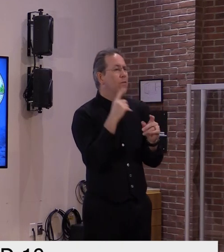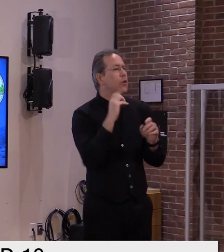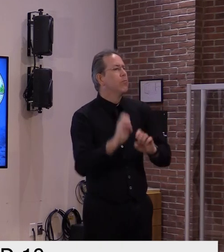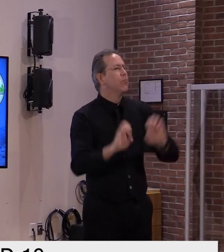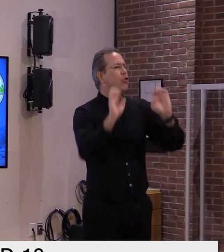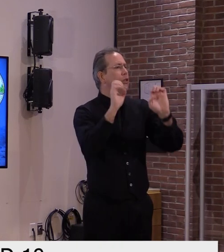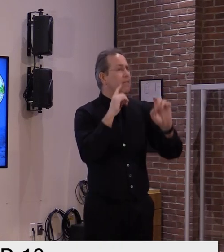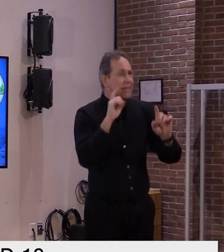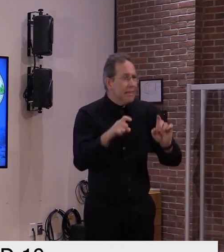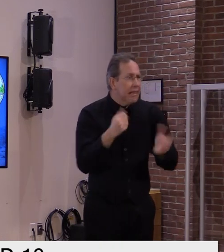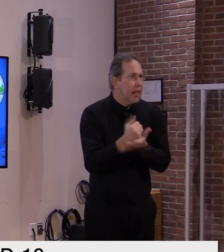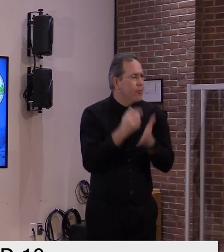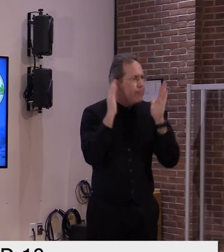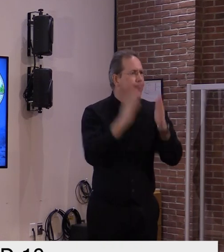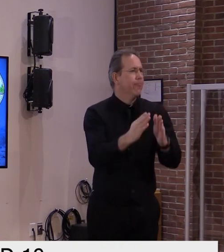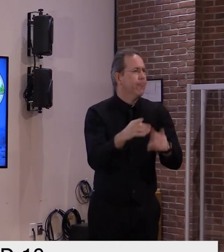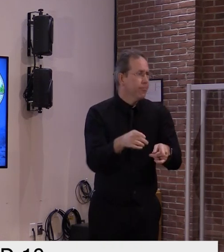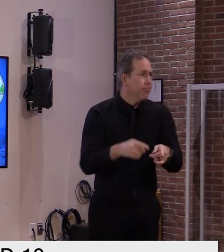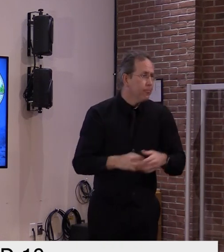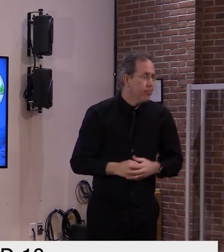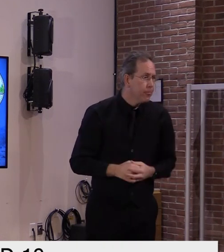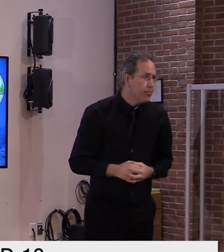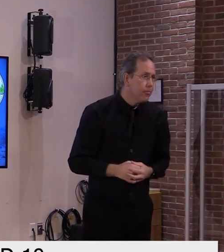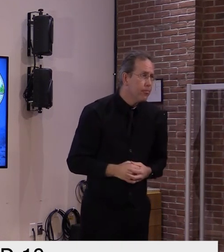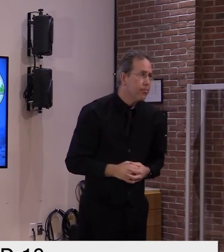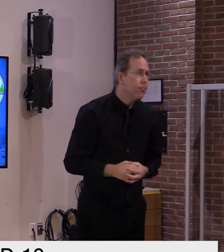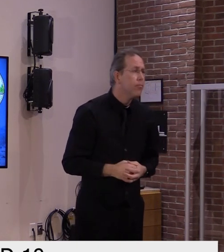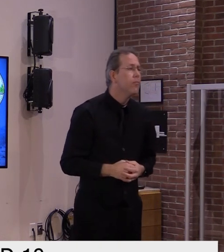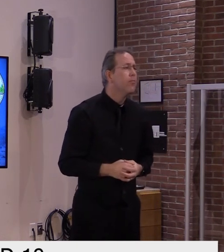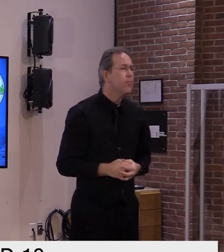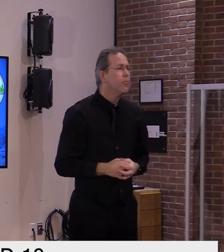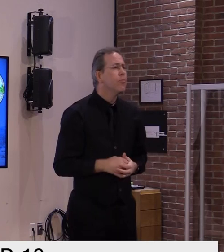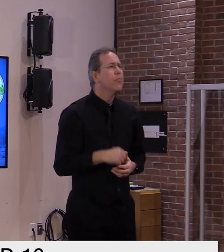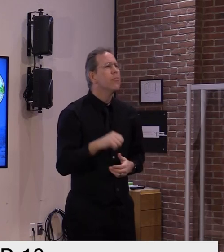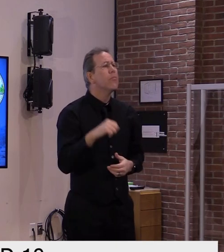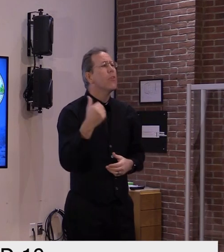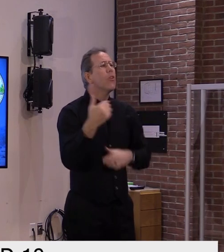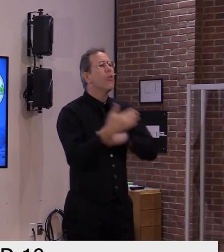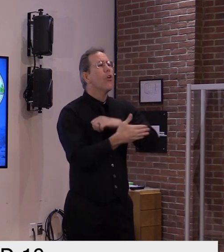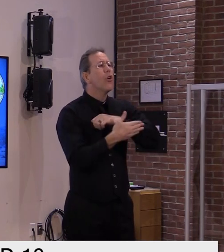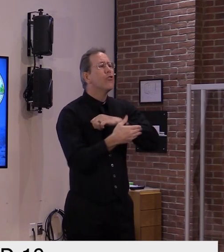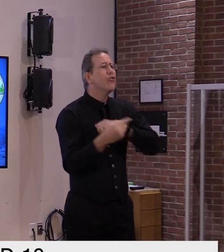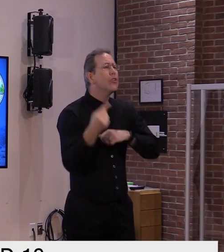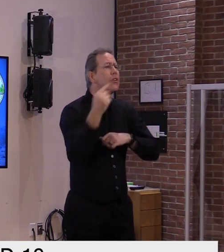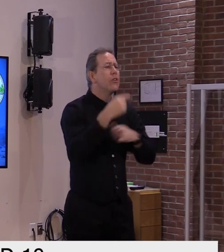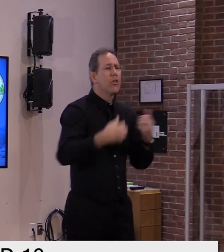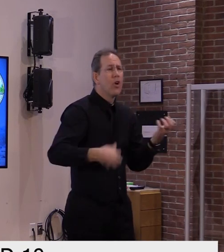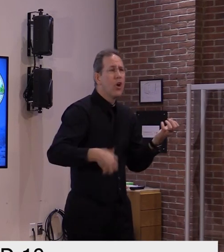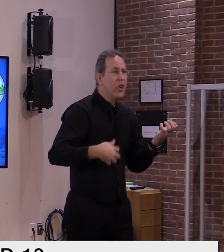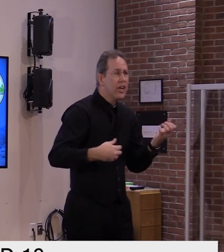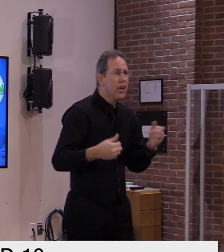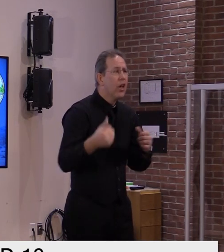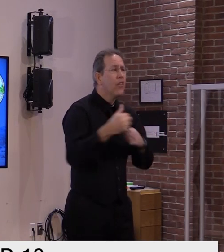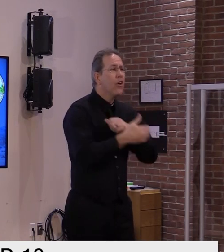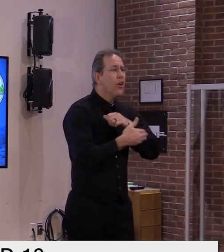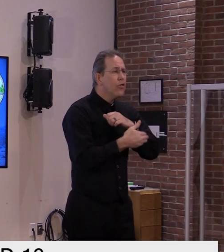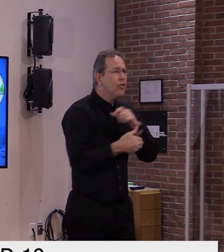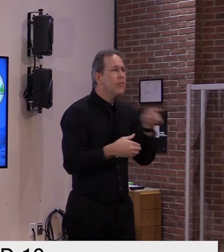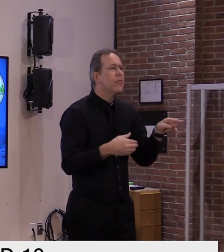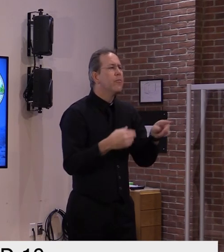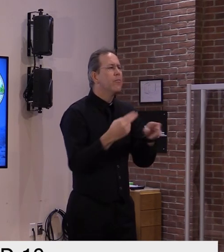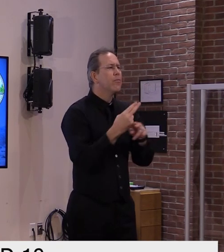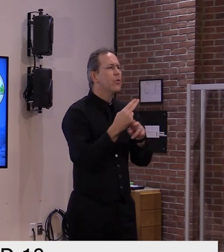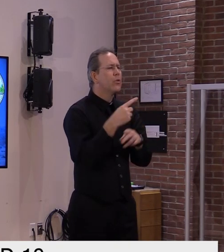double-blind placebo-controlled trial in Argentina indicated that early plasma therapy may be of benefit